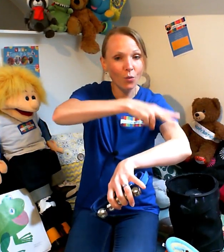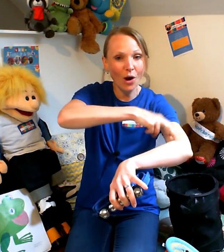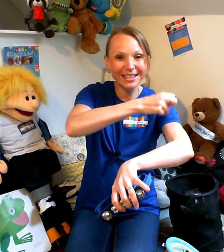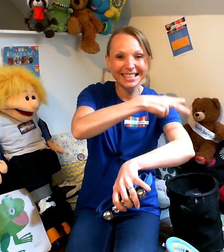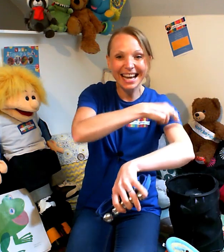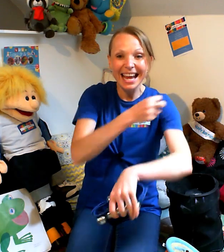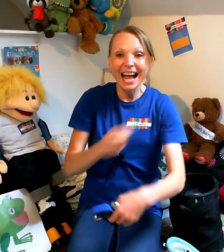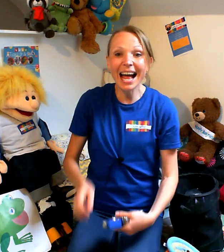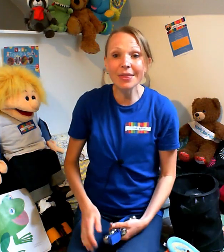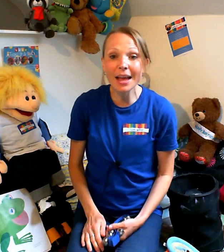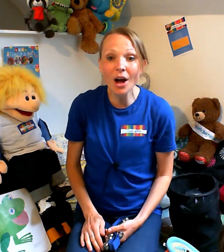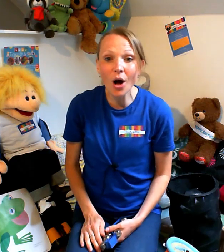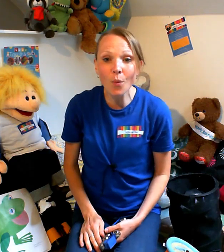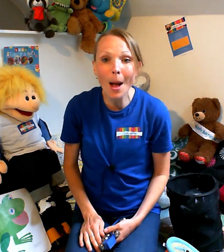one day, and they all went